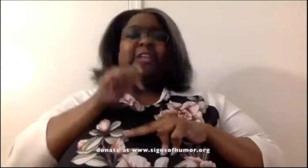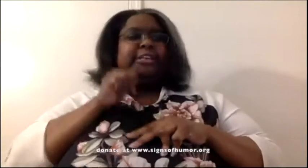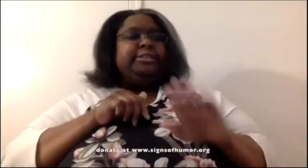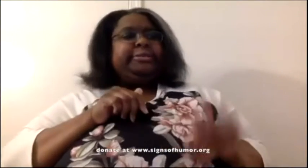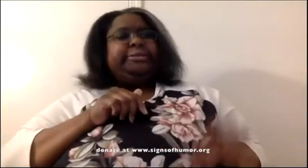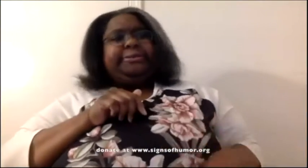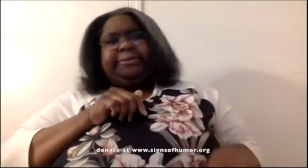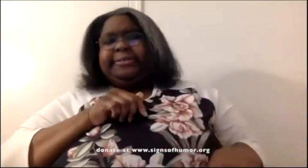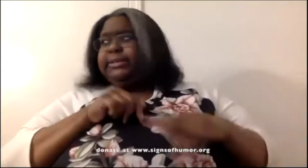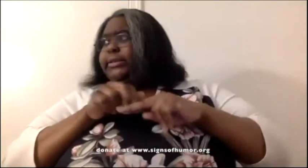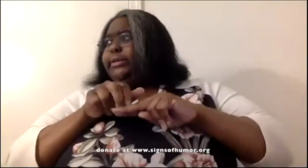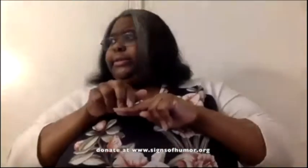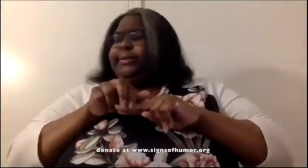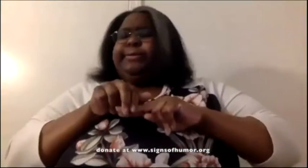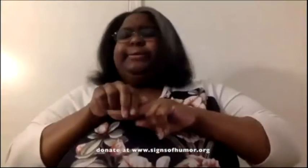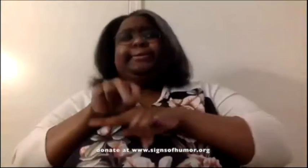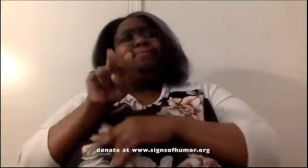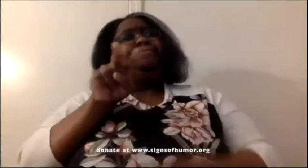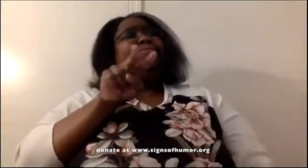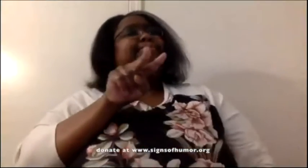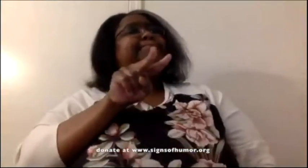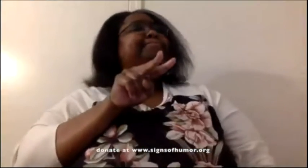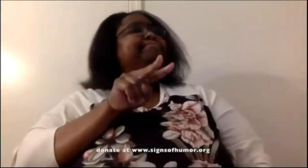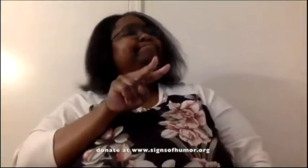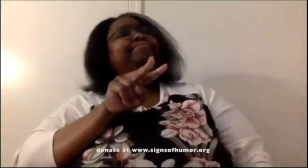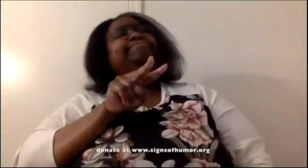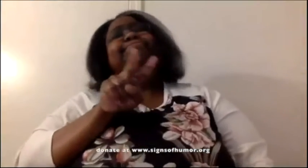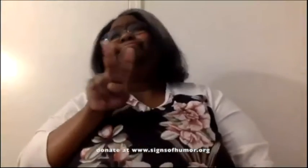So I swing it some more because I'm bored. Stop swinging your legs.